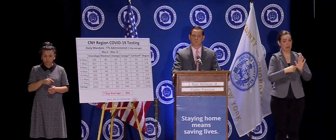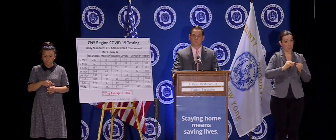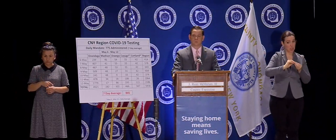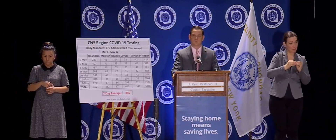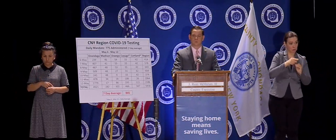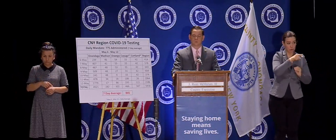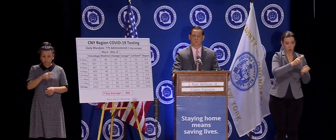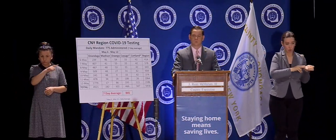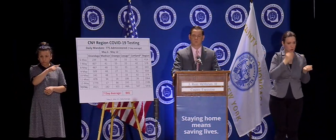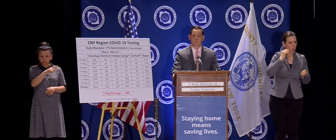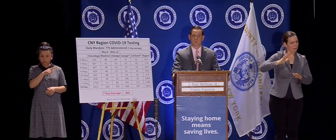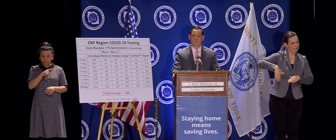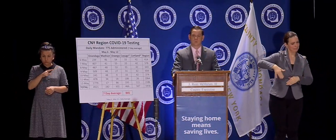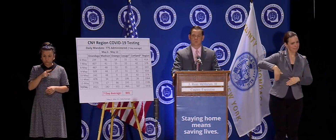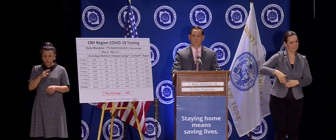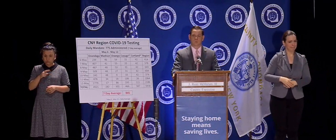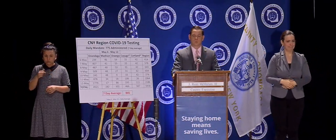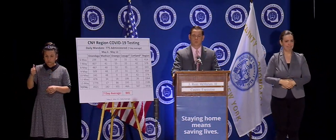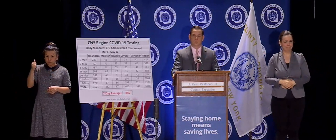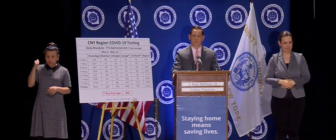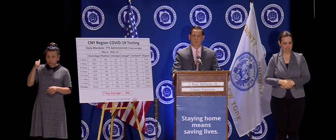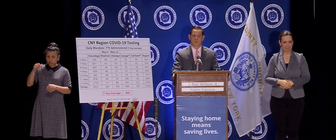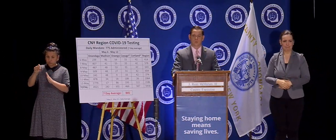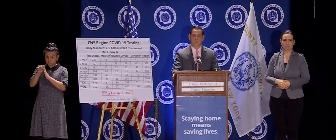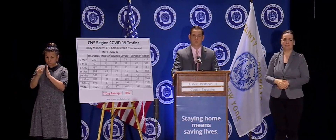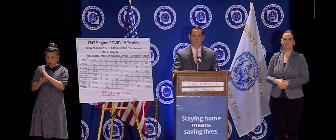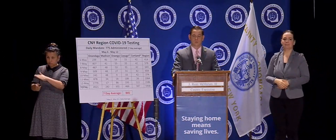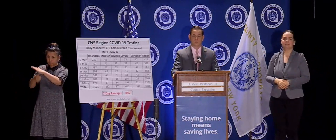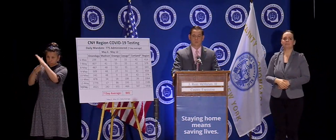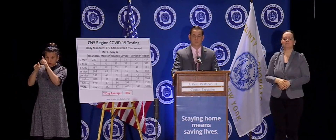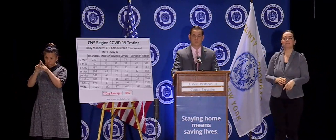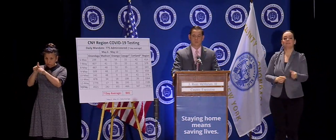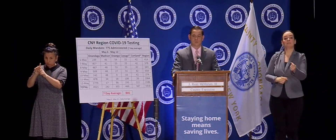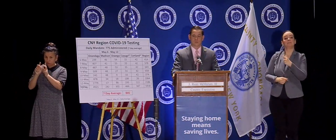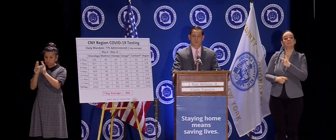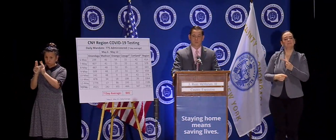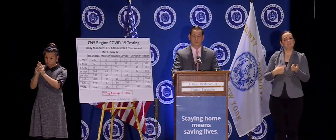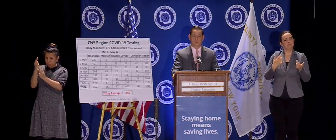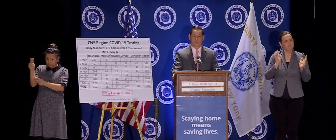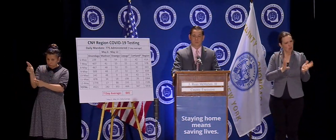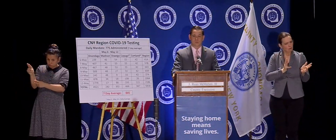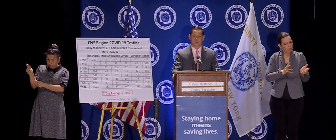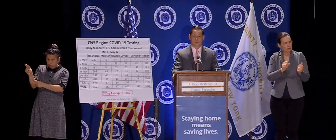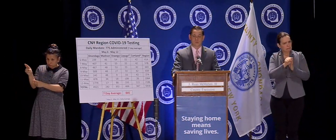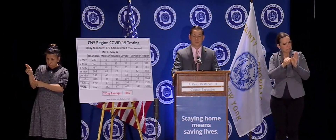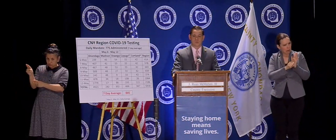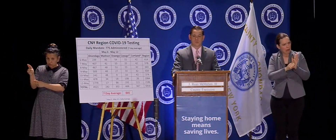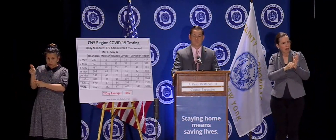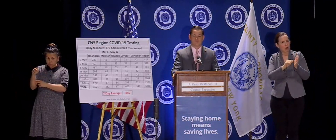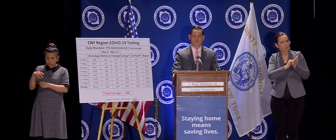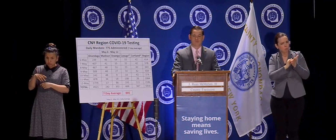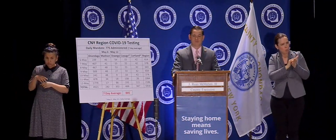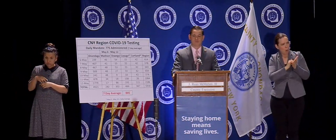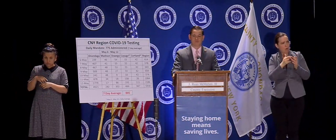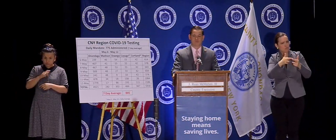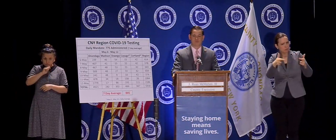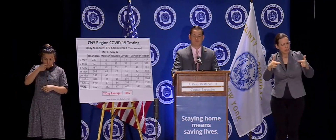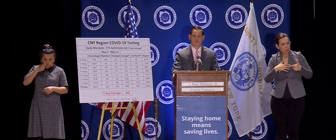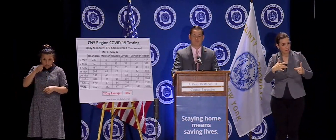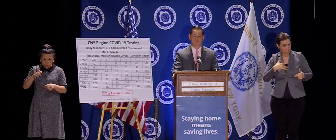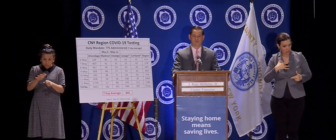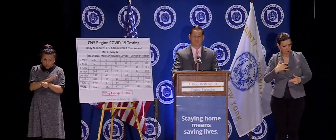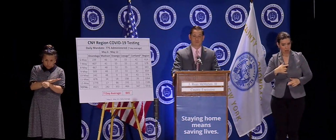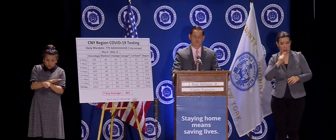state yesterday and your confidence that Central New York is meeting its testing requirement, I think some people expected the